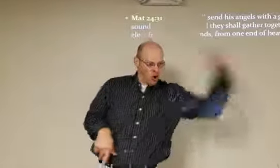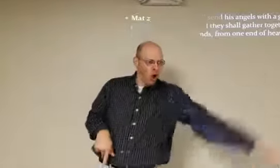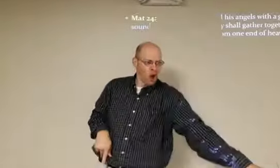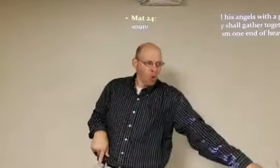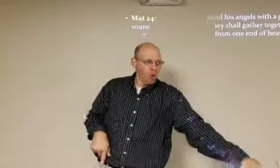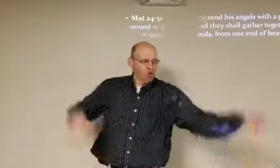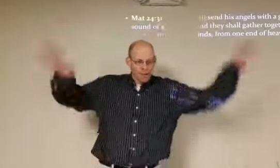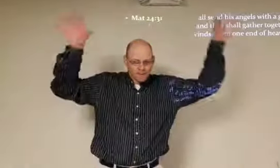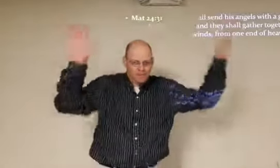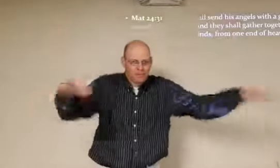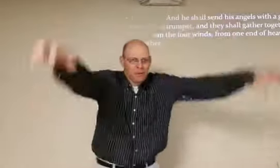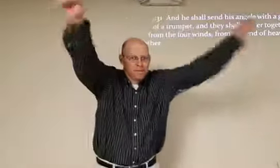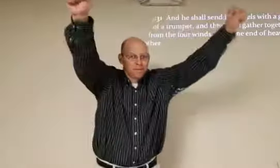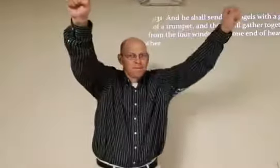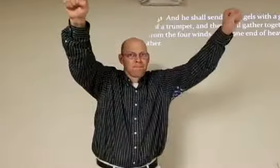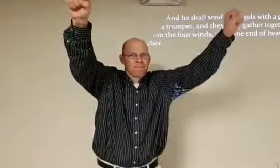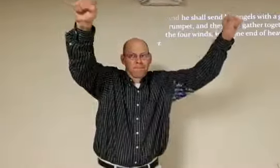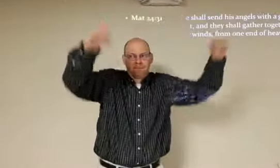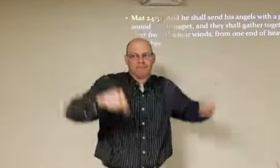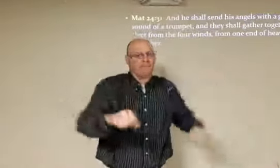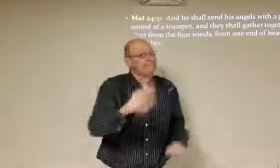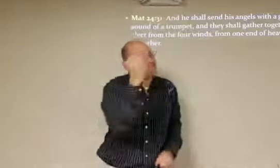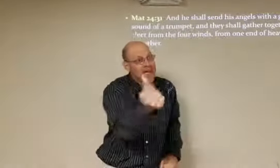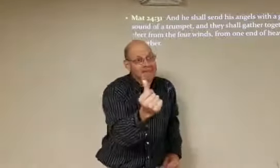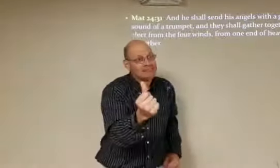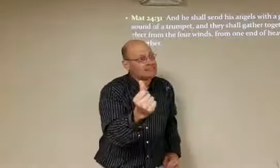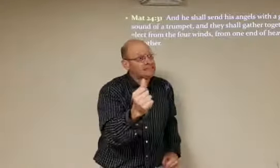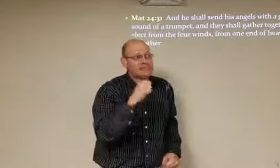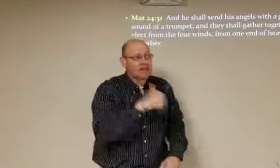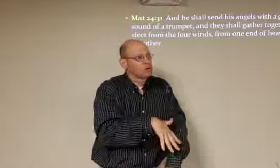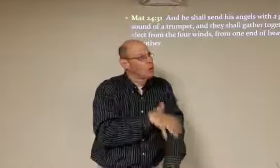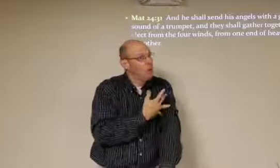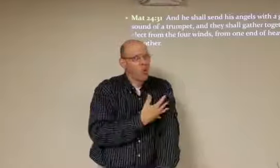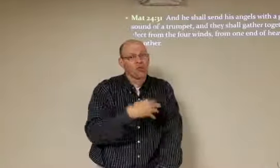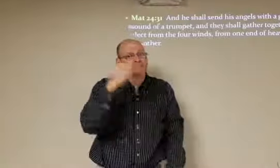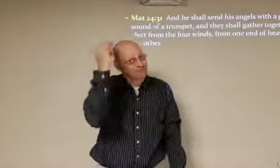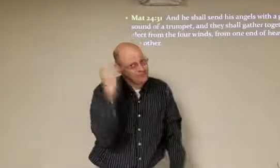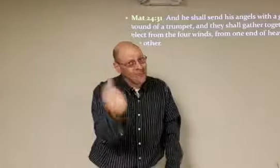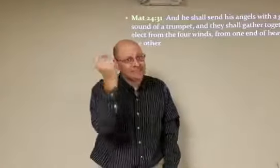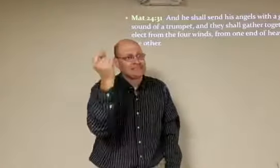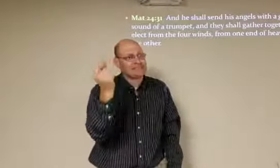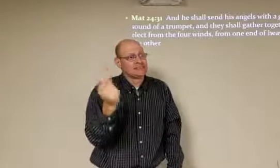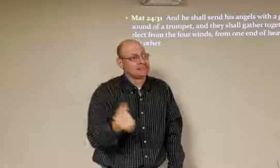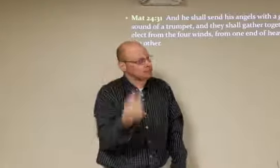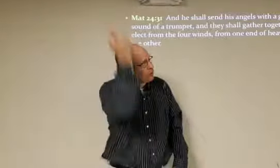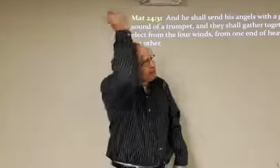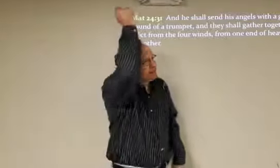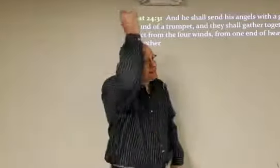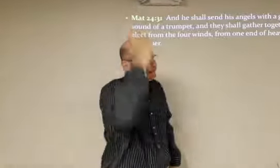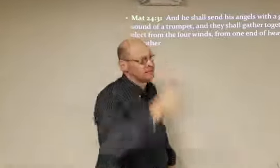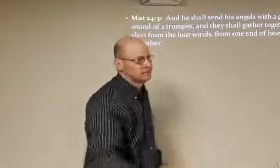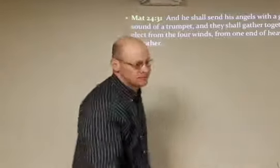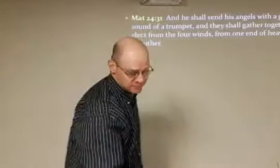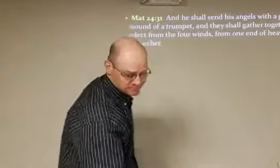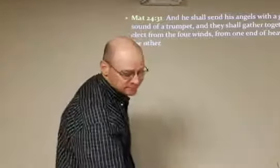Jesus is going to send those angels down. They're going to choose the elect ones. It's going to be quick, not very slow. It's going to be